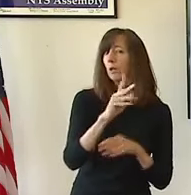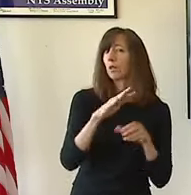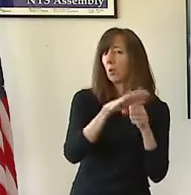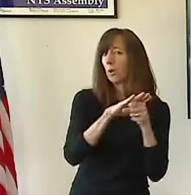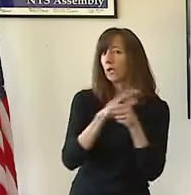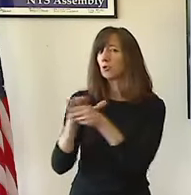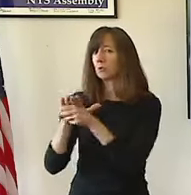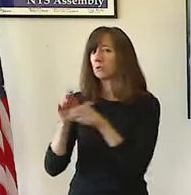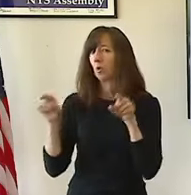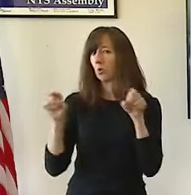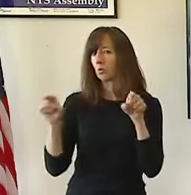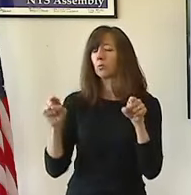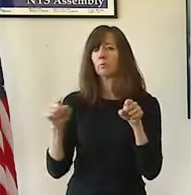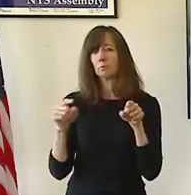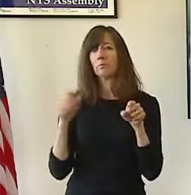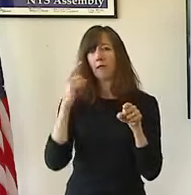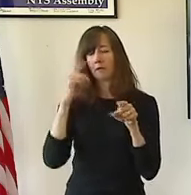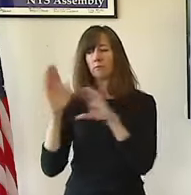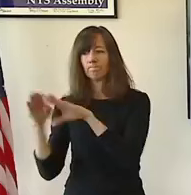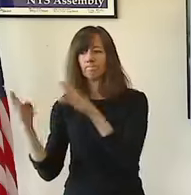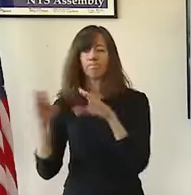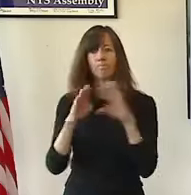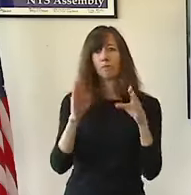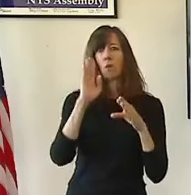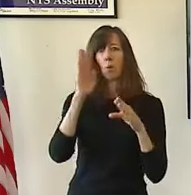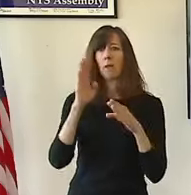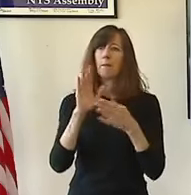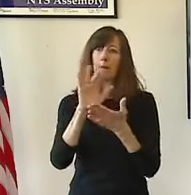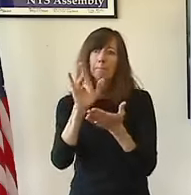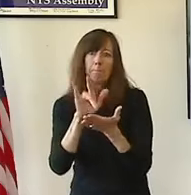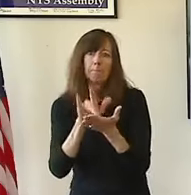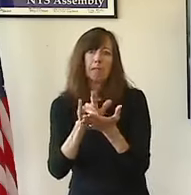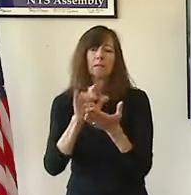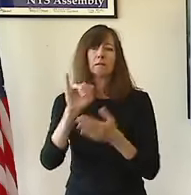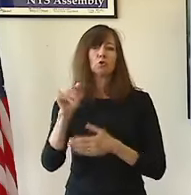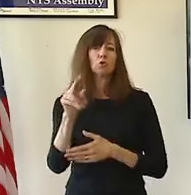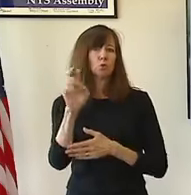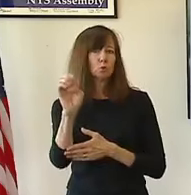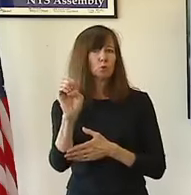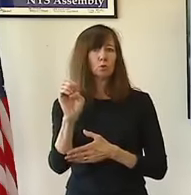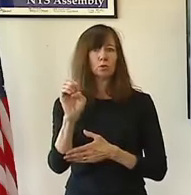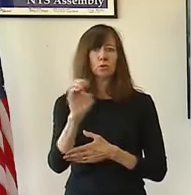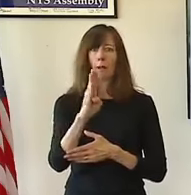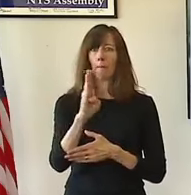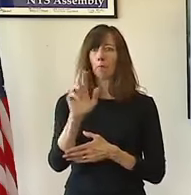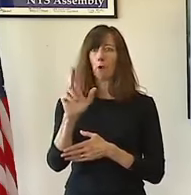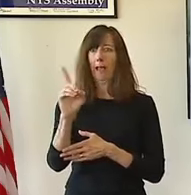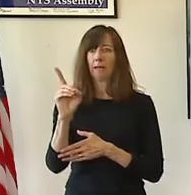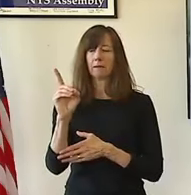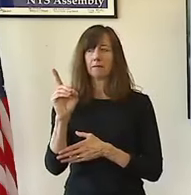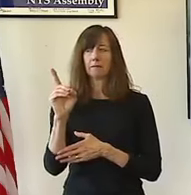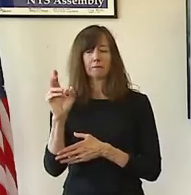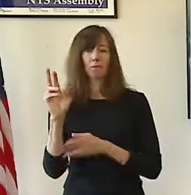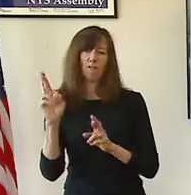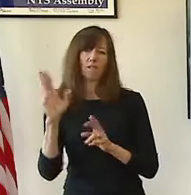and around the middle to end of June. I hope Brad doesn't, Brad will correct me if I'm wrong, but June 15th, you'll see some more activity here